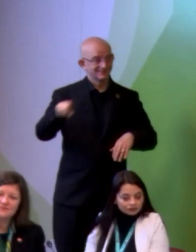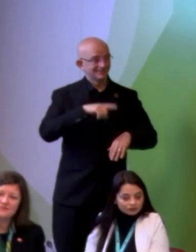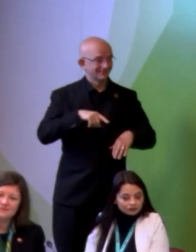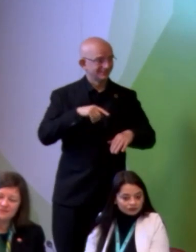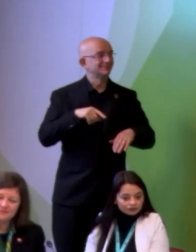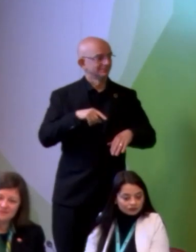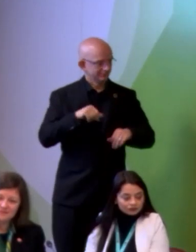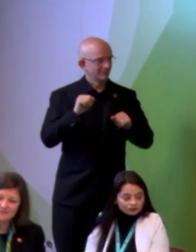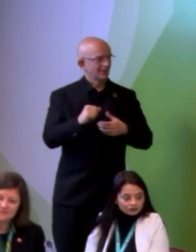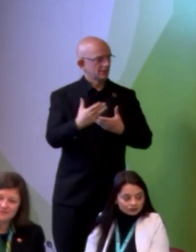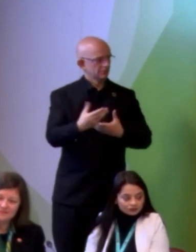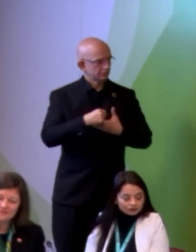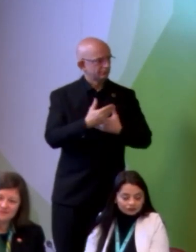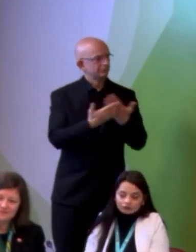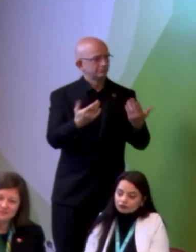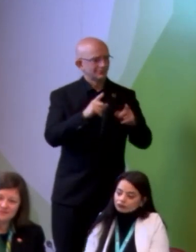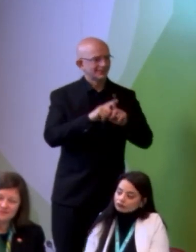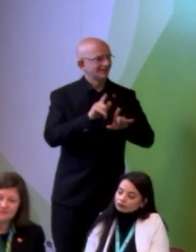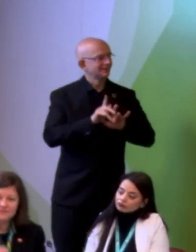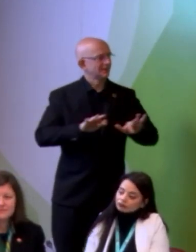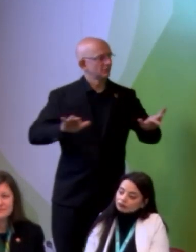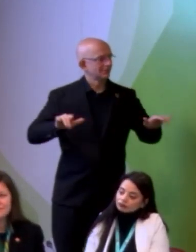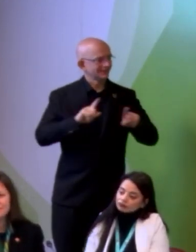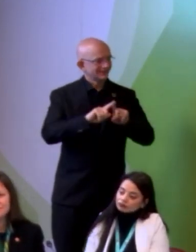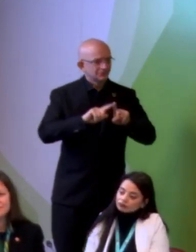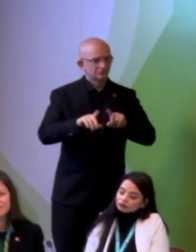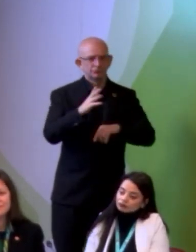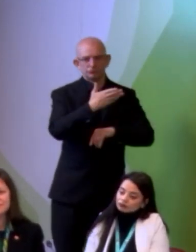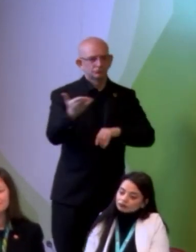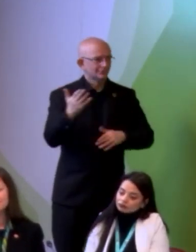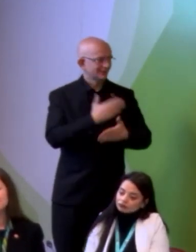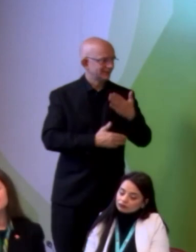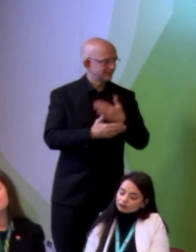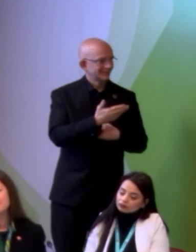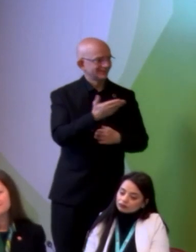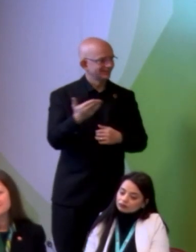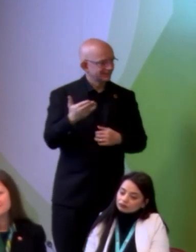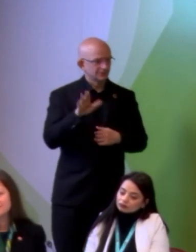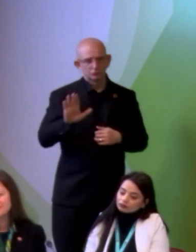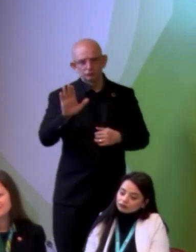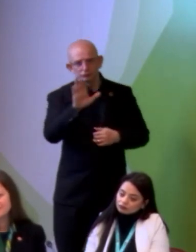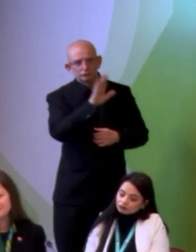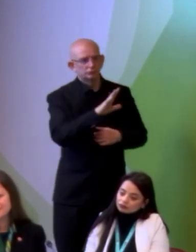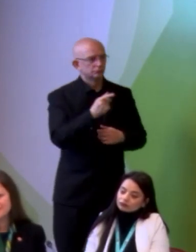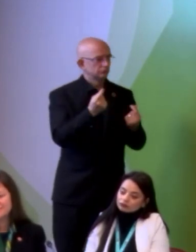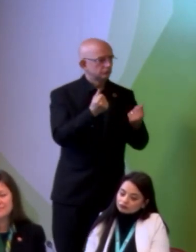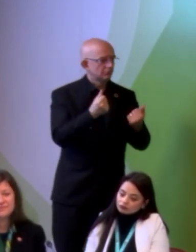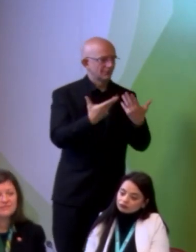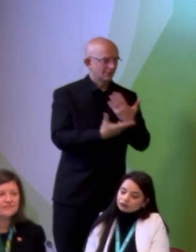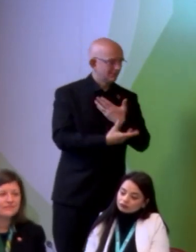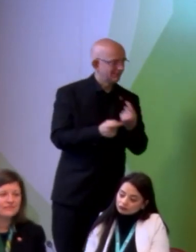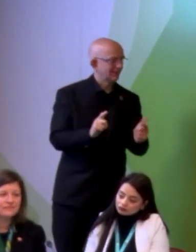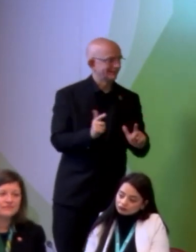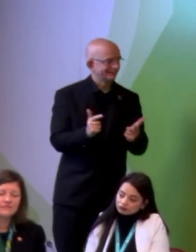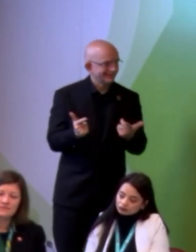with diverse disabilities in emergencies and protracted crises, in quality inclusive